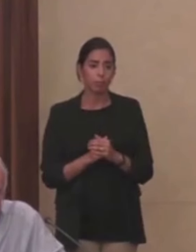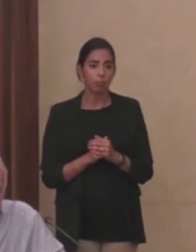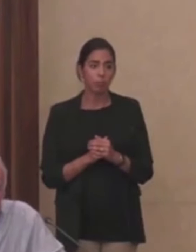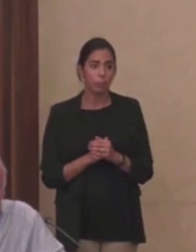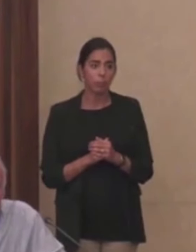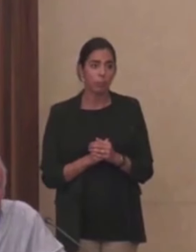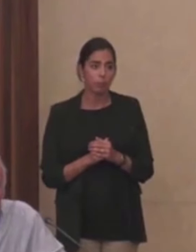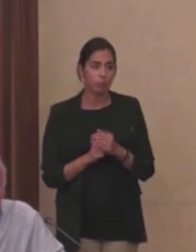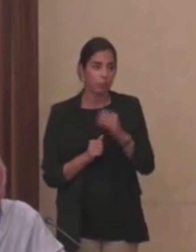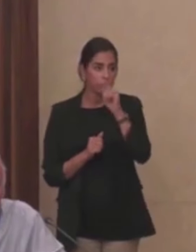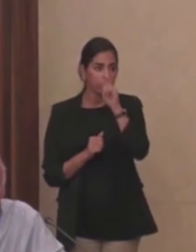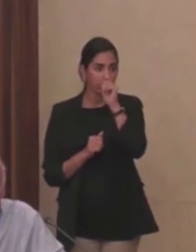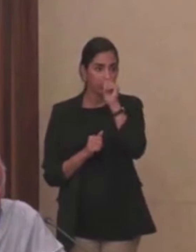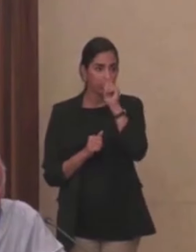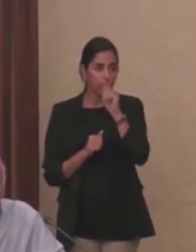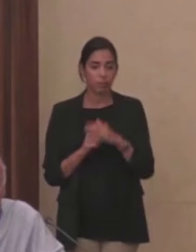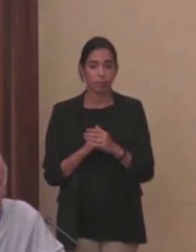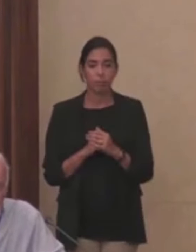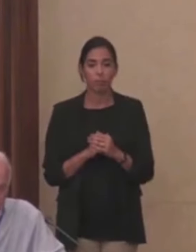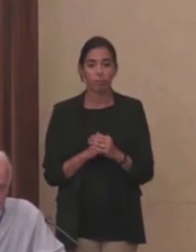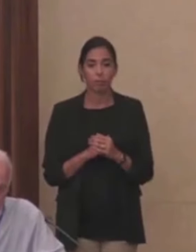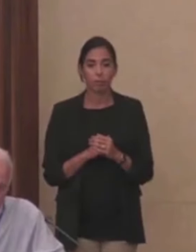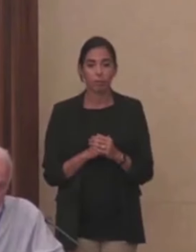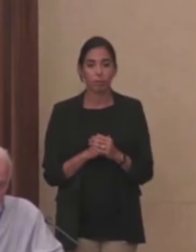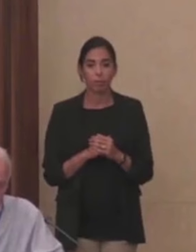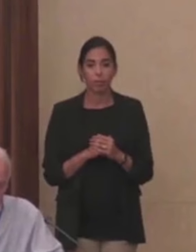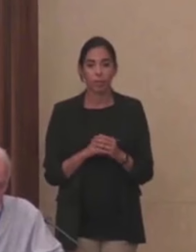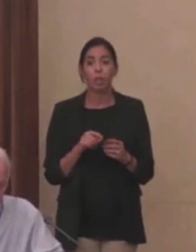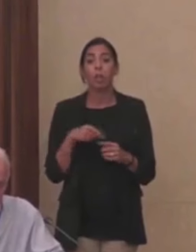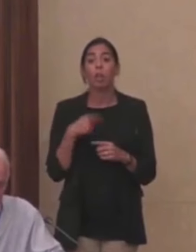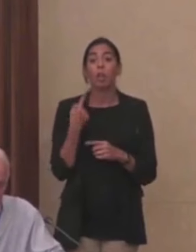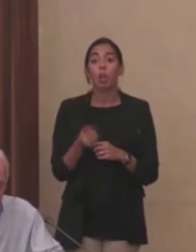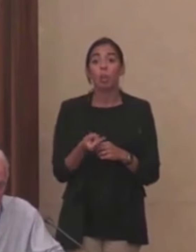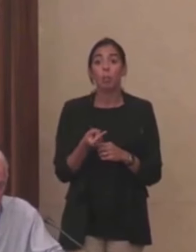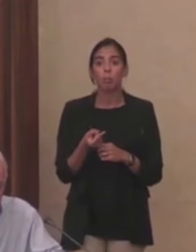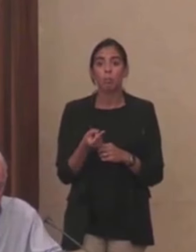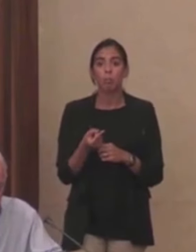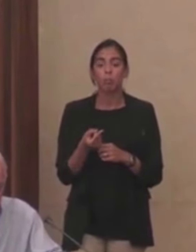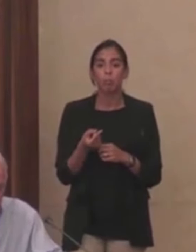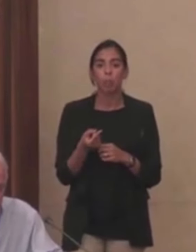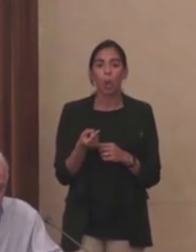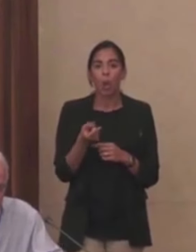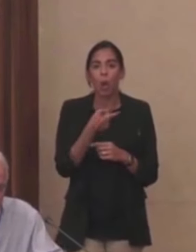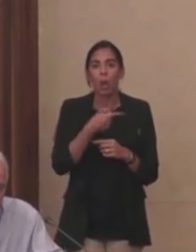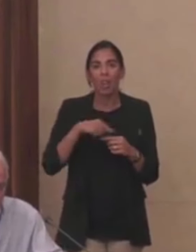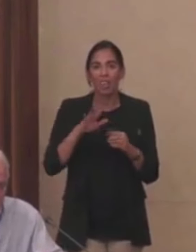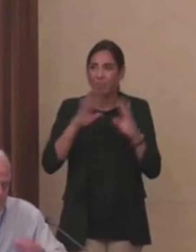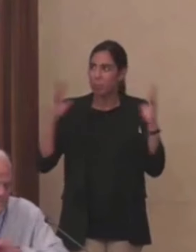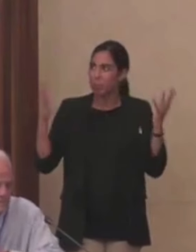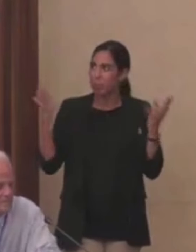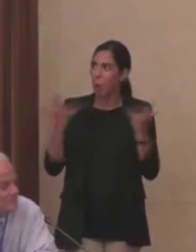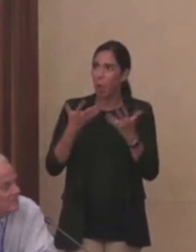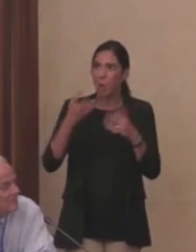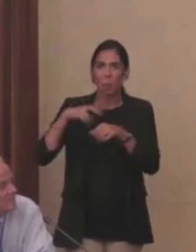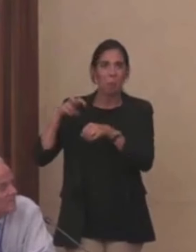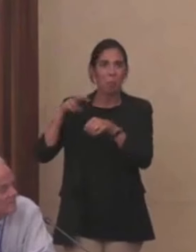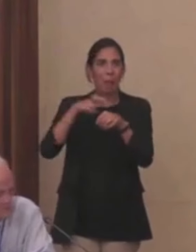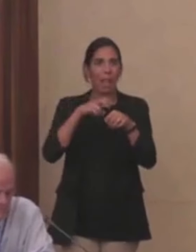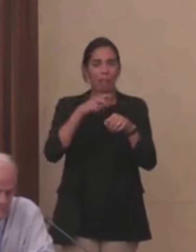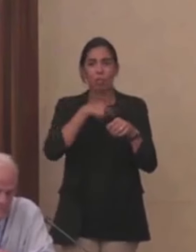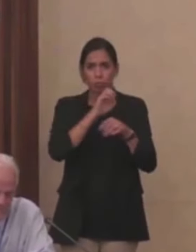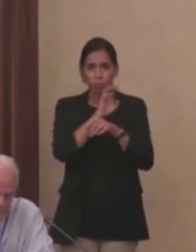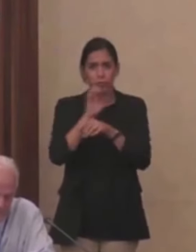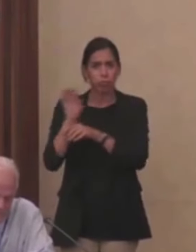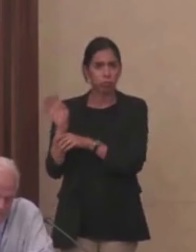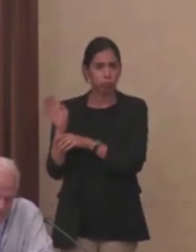Then connections with the rest of the world allowed us to get in touch with other doctors and to teach